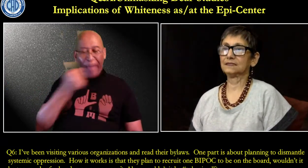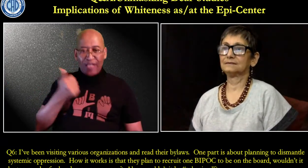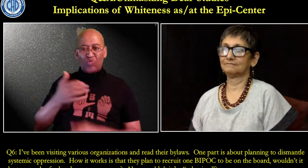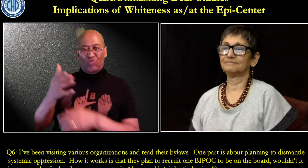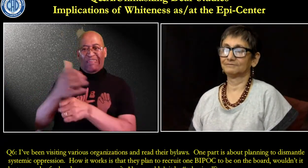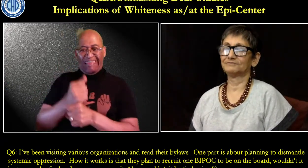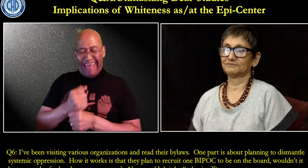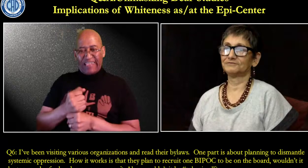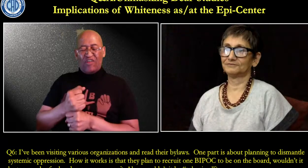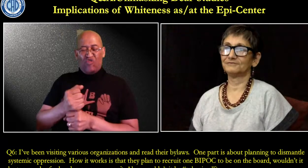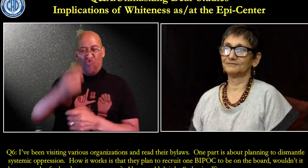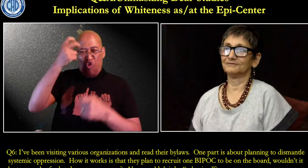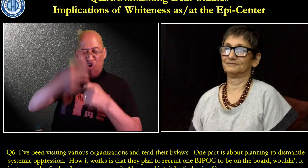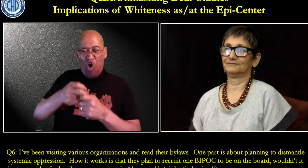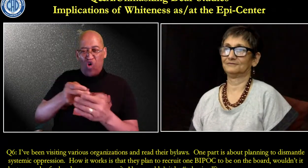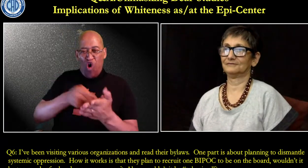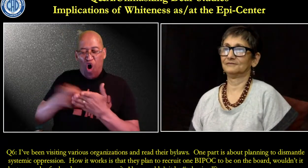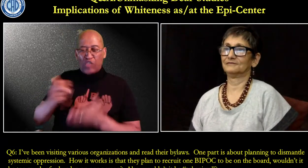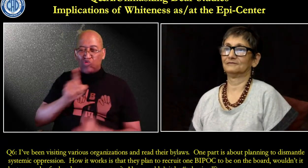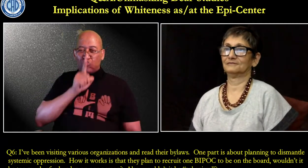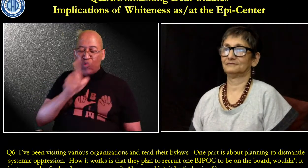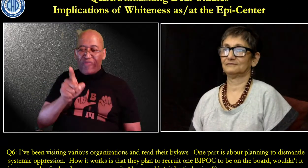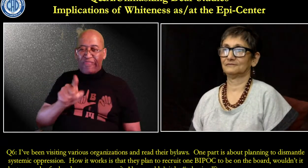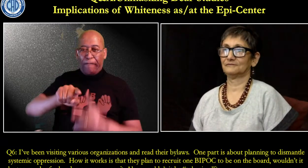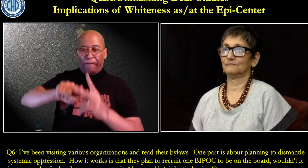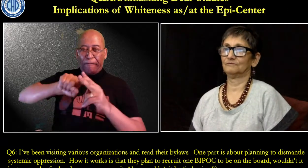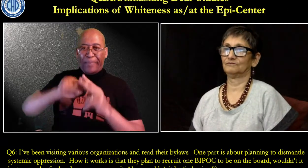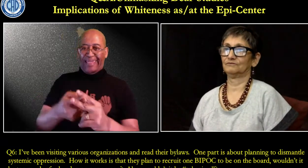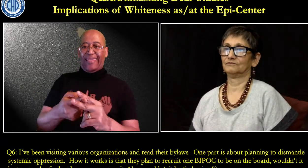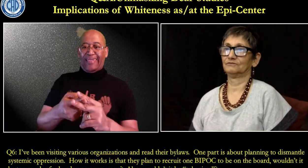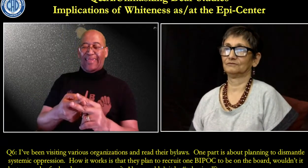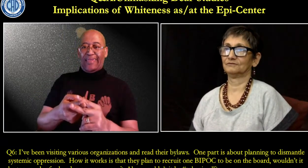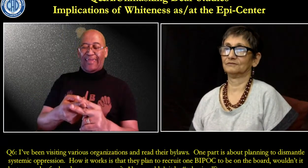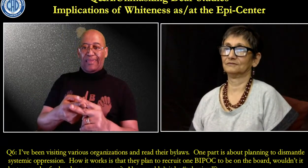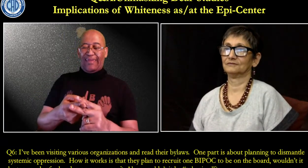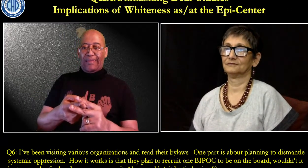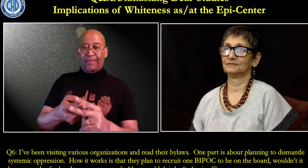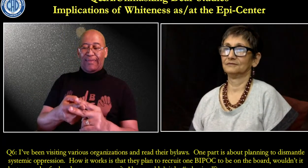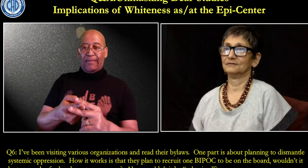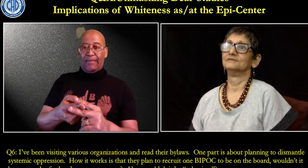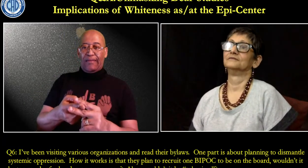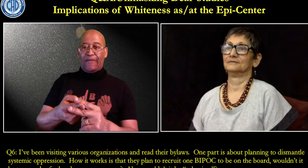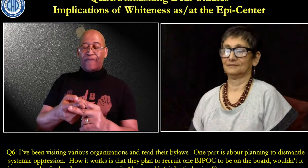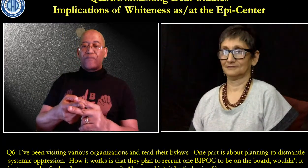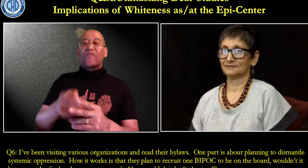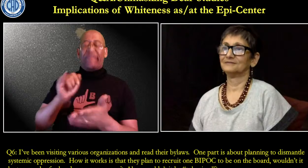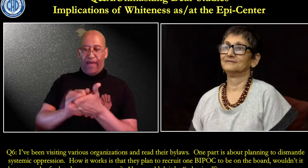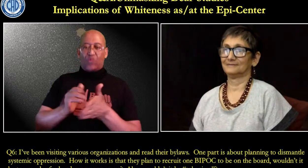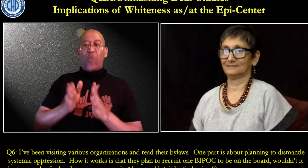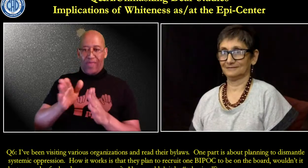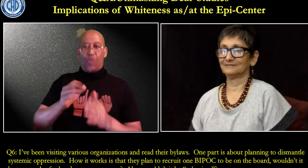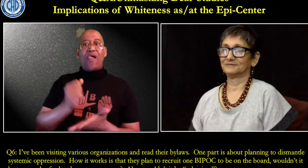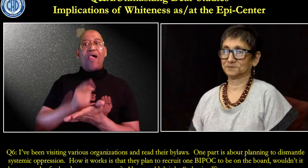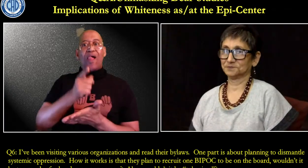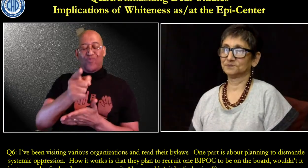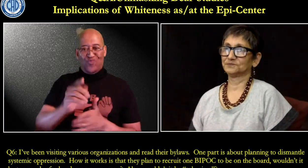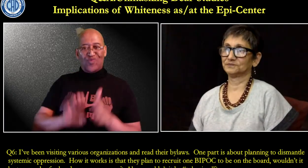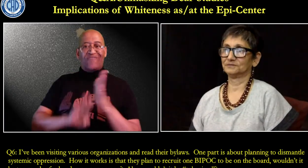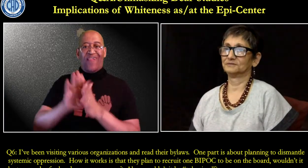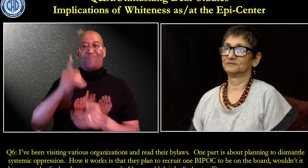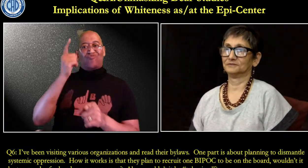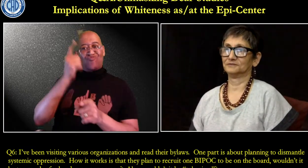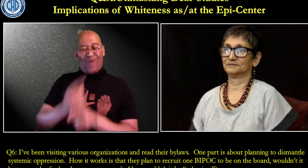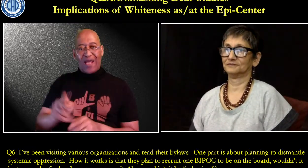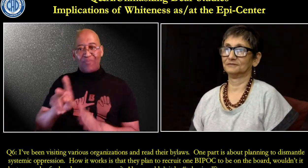And then it's best to go ahead and take it now. We don't want it to later and blow up in your face. We want to go ahead and take the steps to make